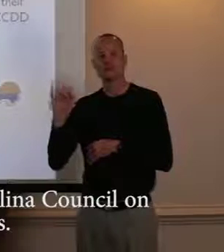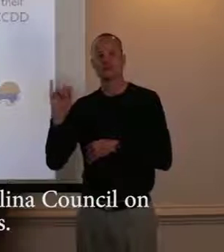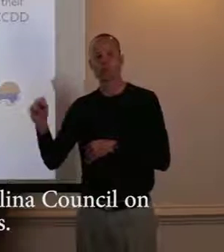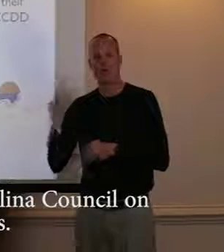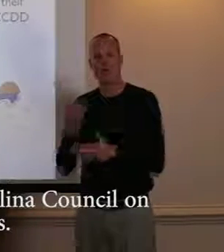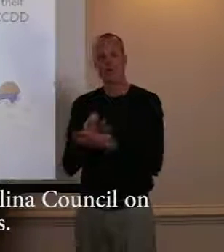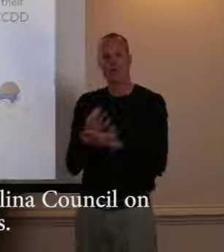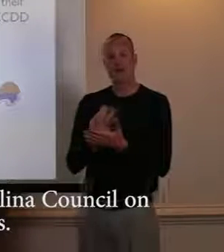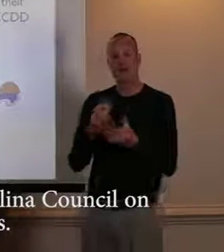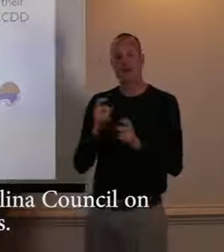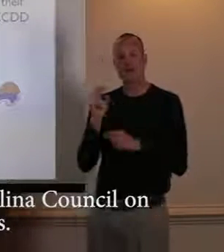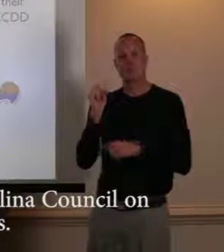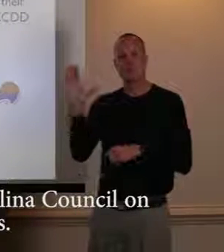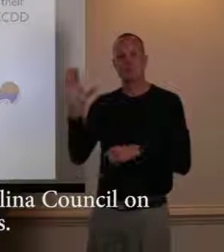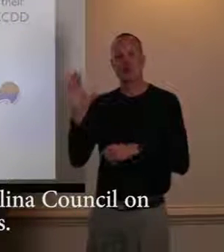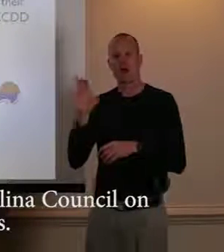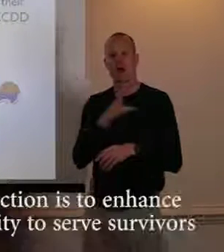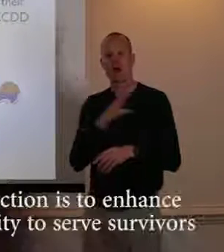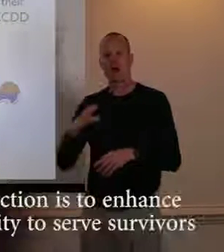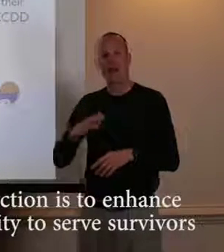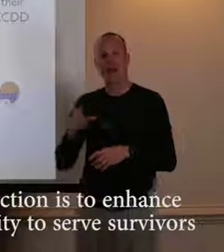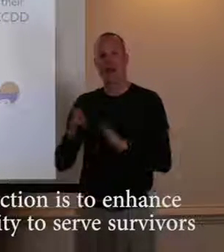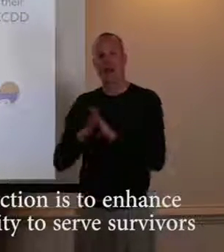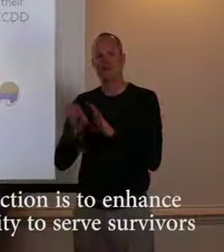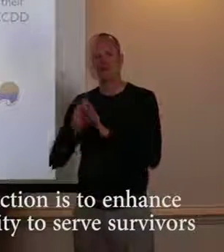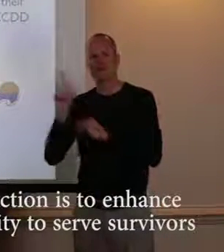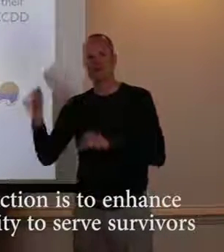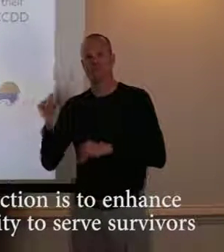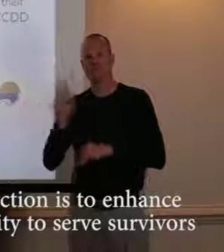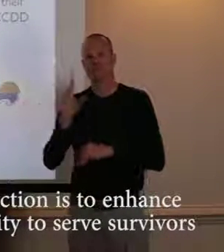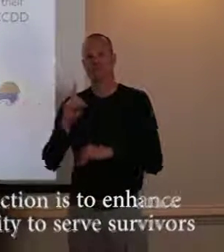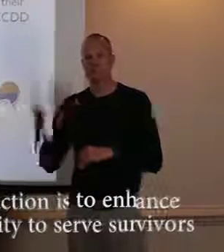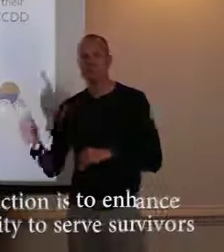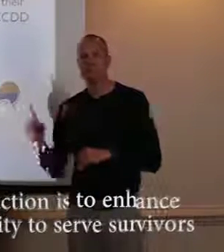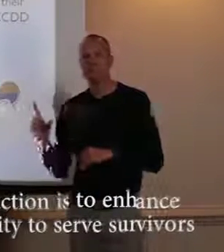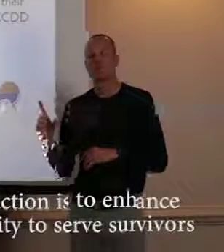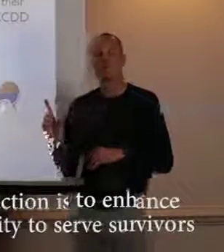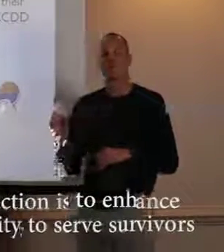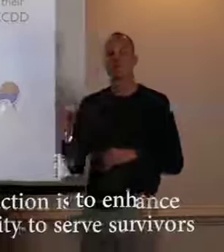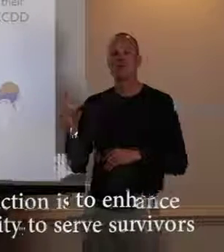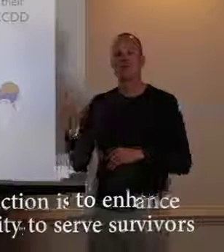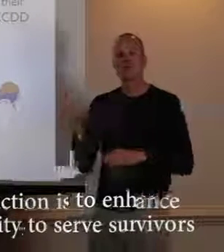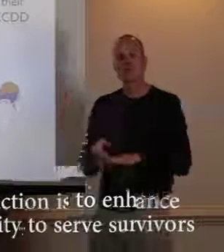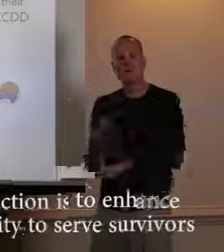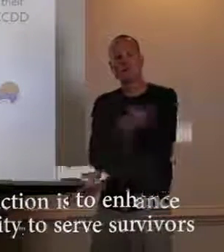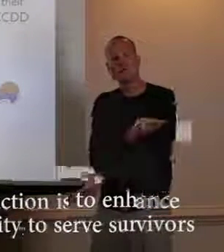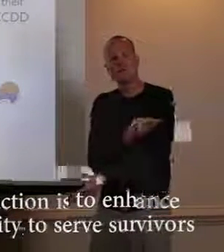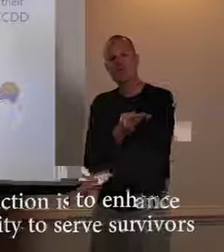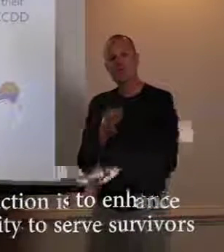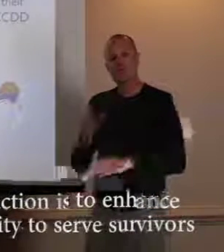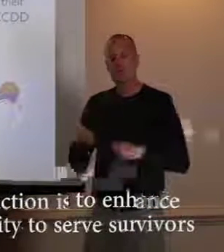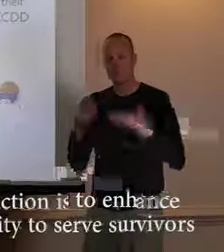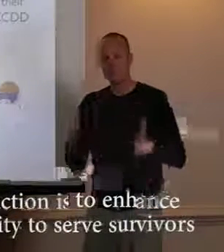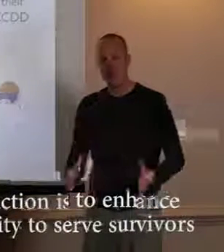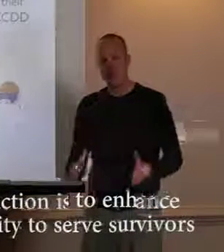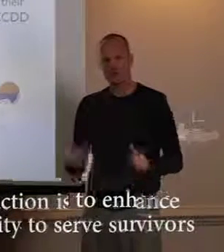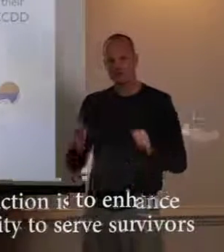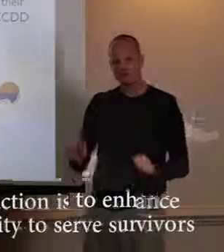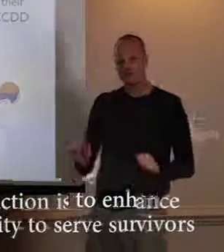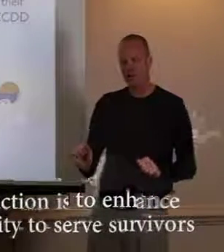Developmental Disabilities. The purpose of this production was to enhance disability providers' capacity to serve survivors